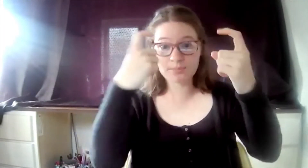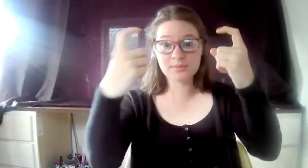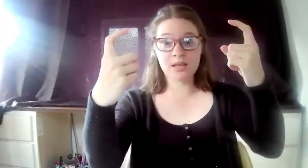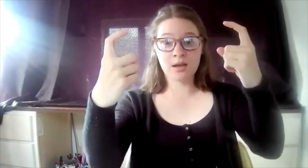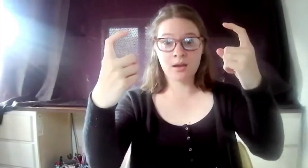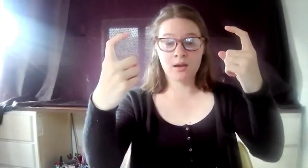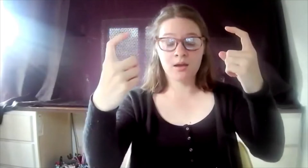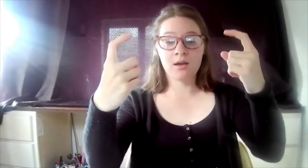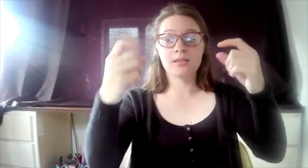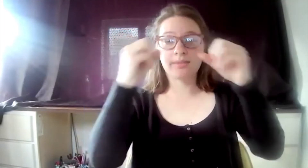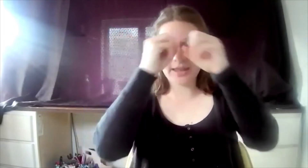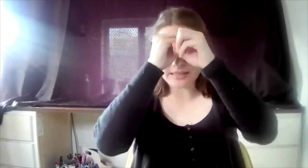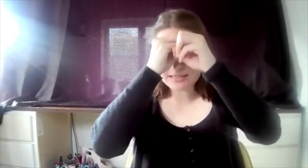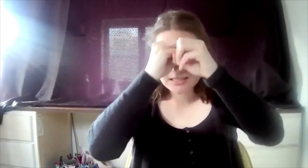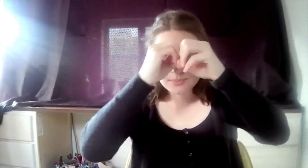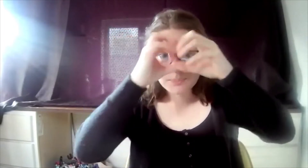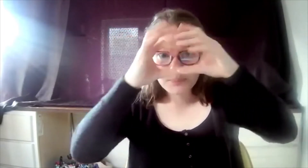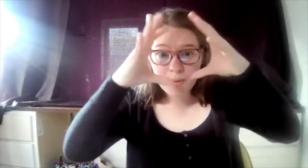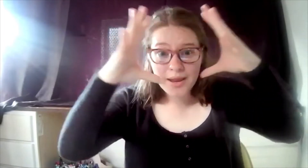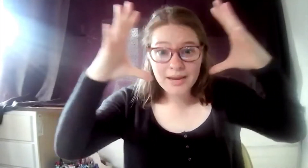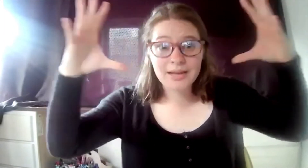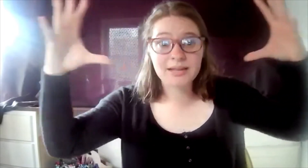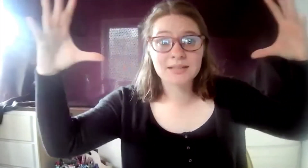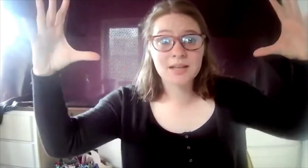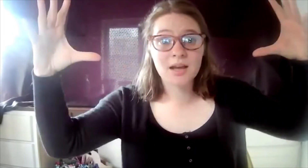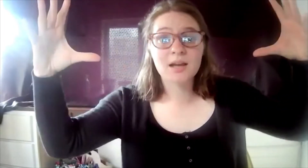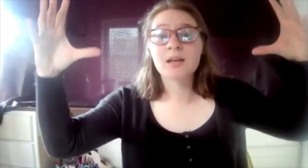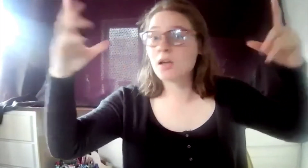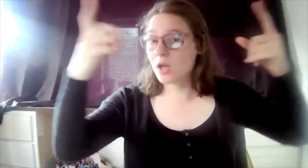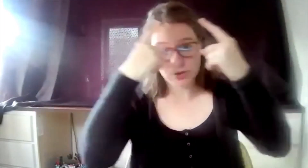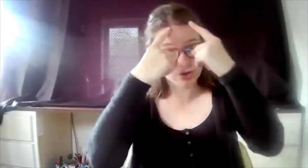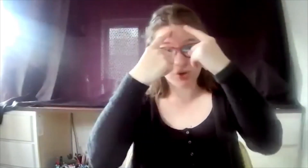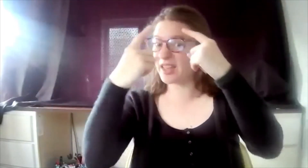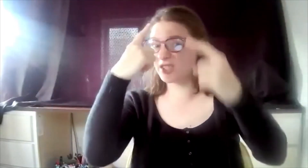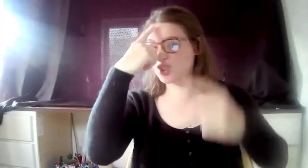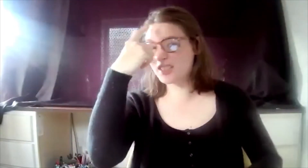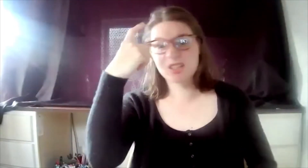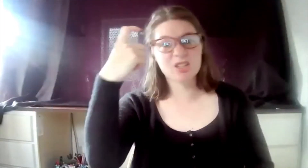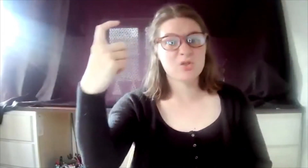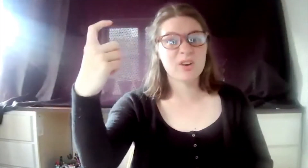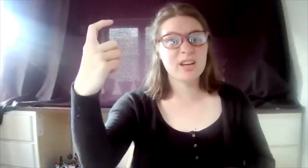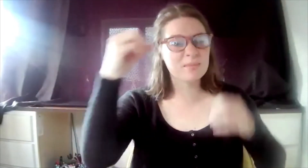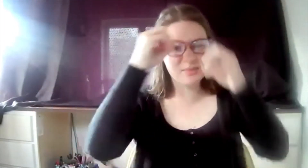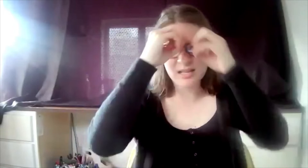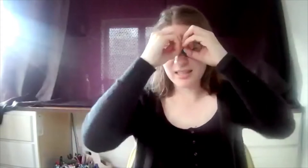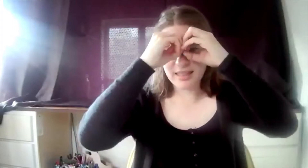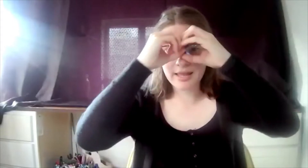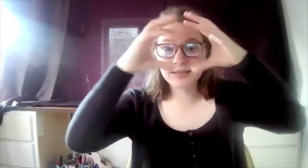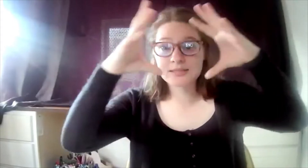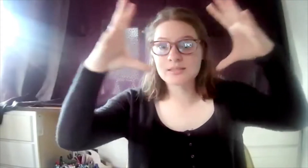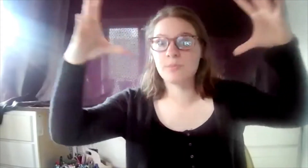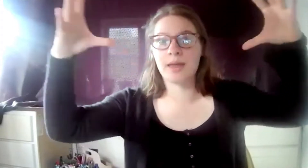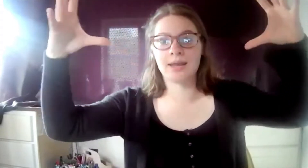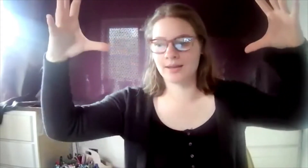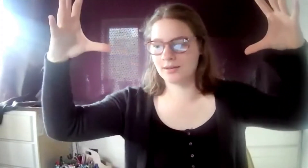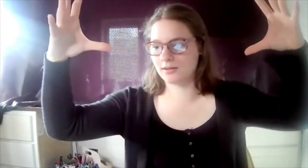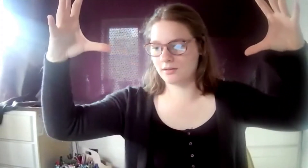dreams, they expand. So that's just the dreams, they expand.